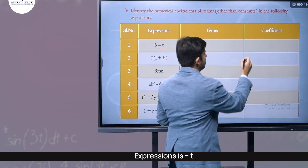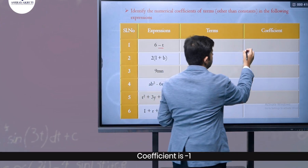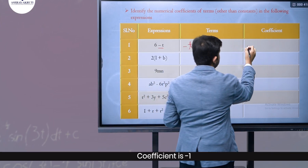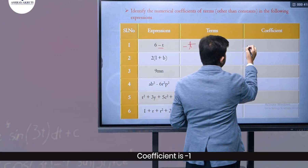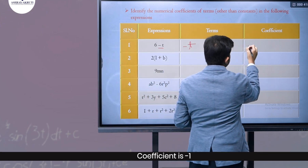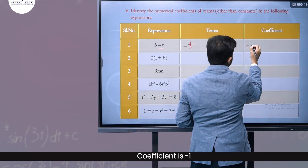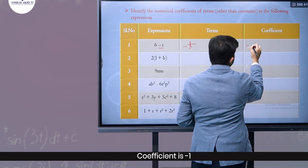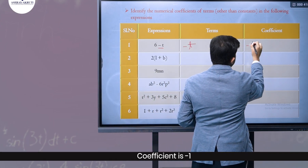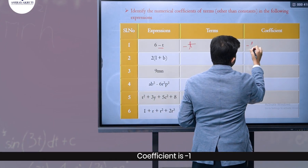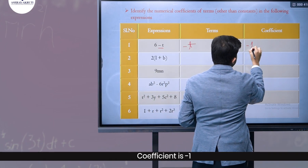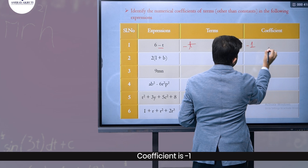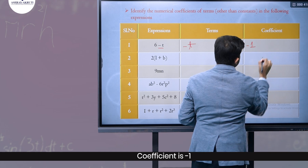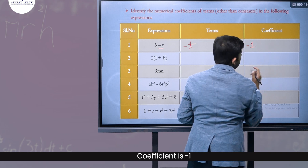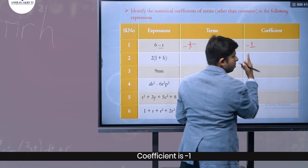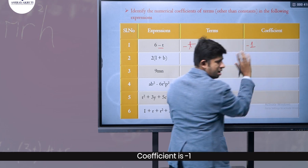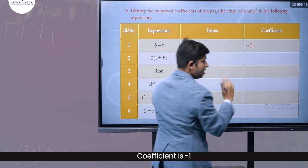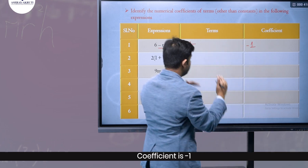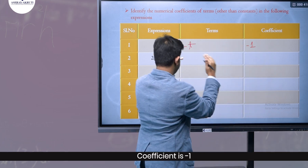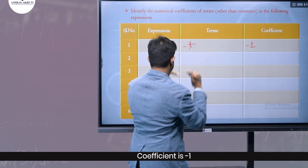and the coefficient is minus 1.